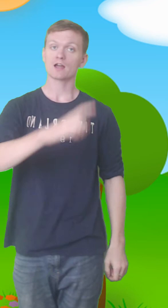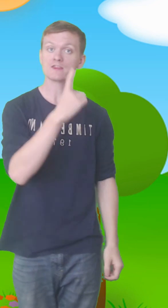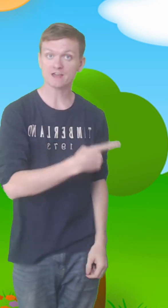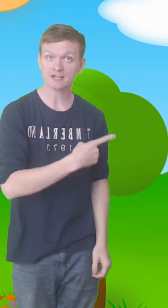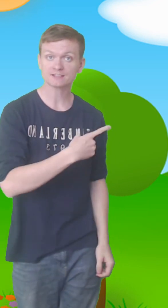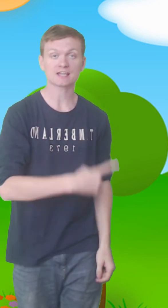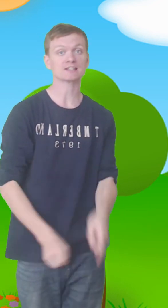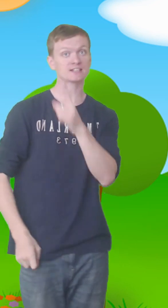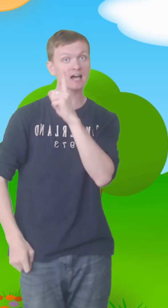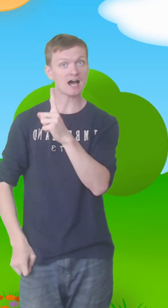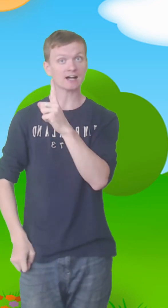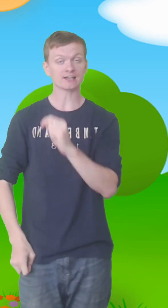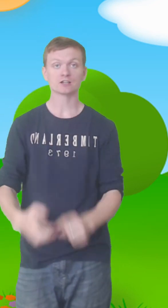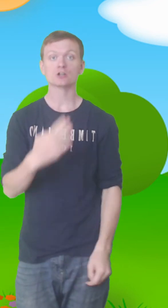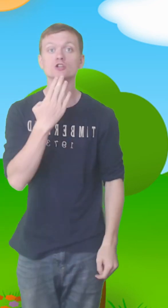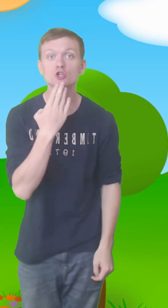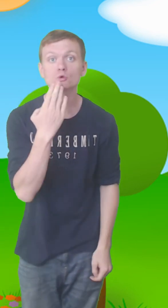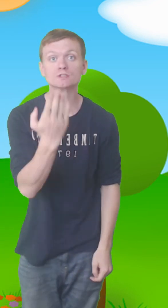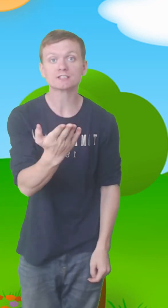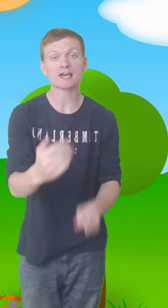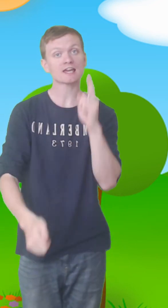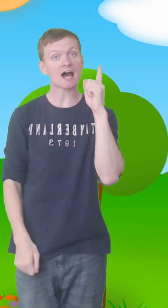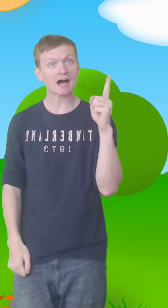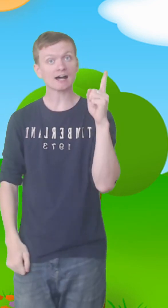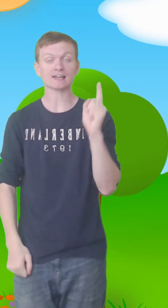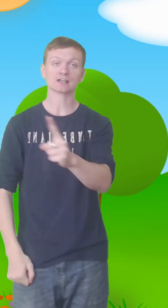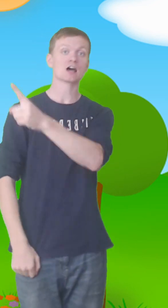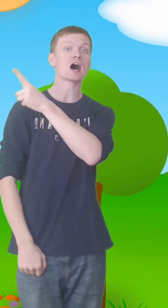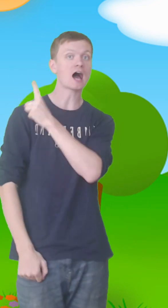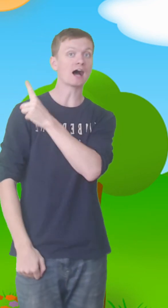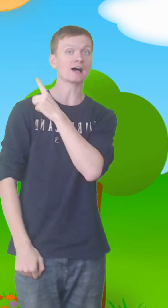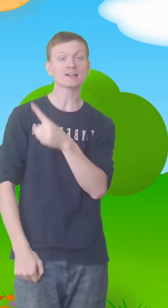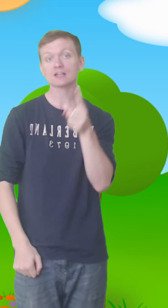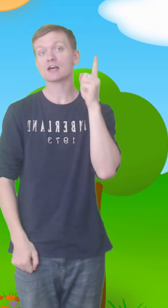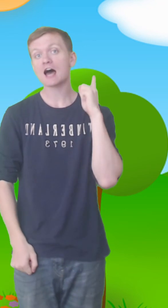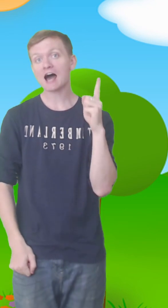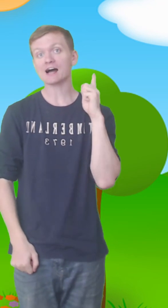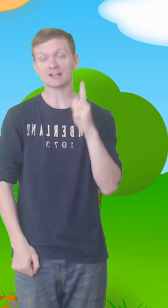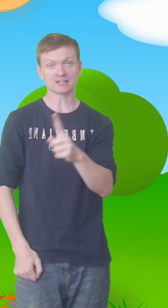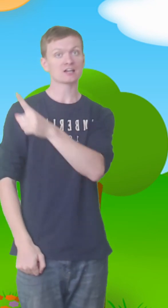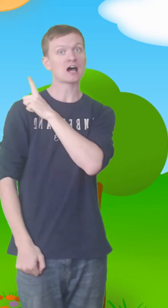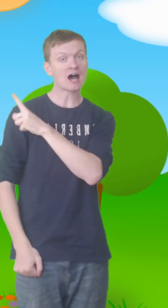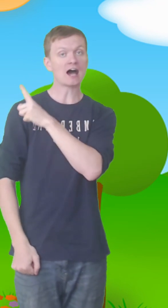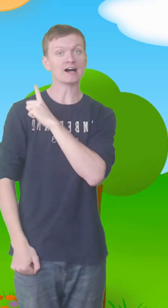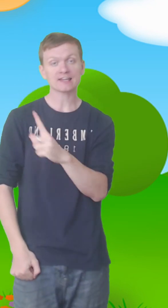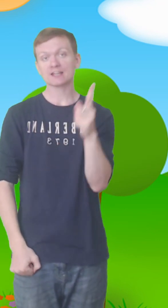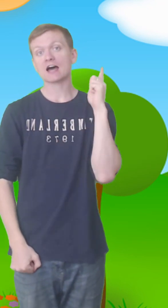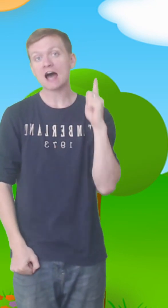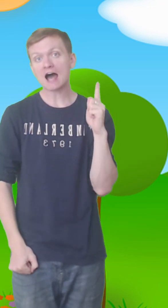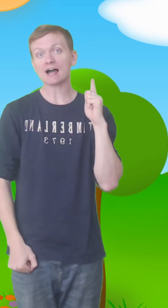This is an I, you say I, I, I, I, I,